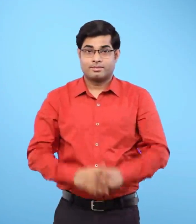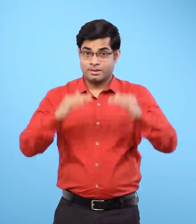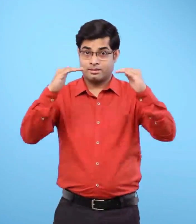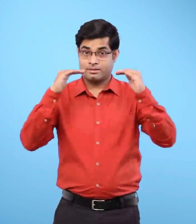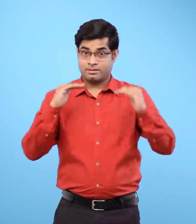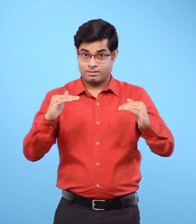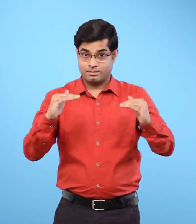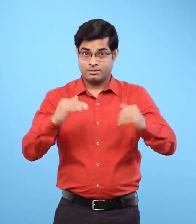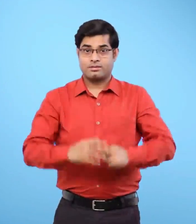What I like best.